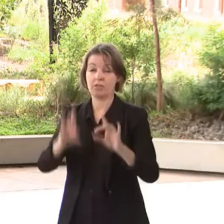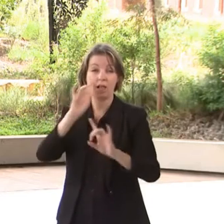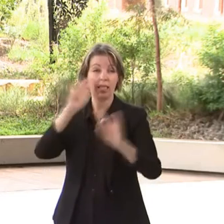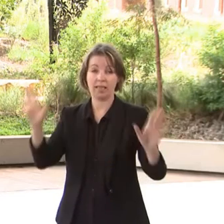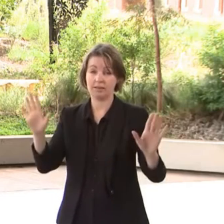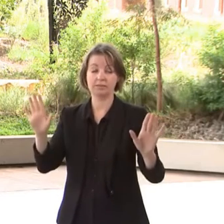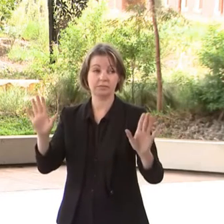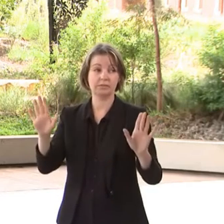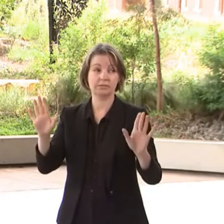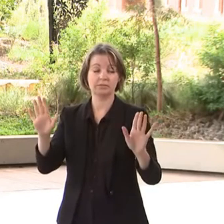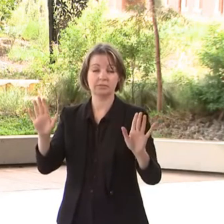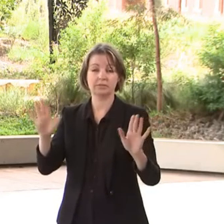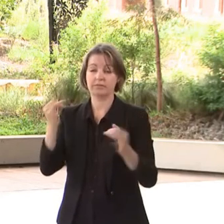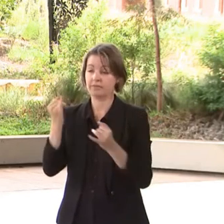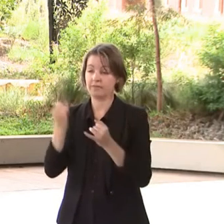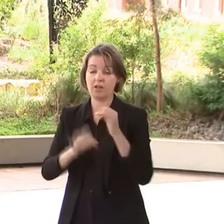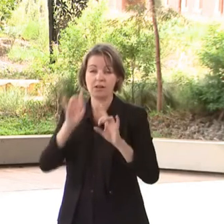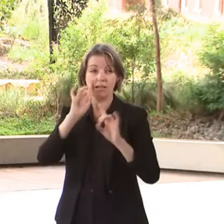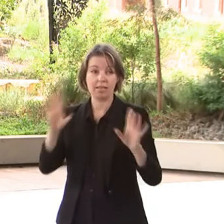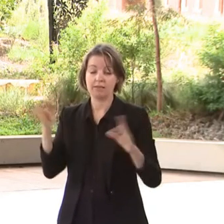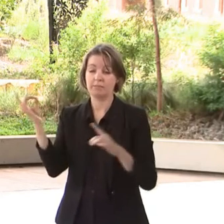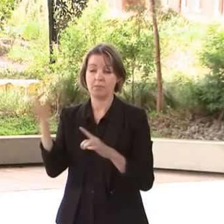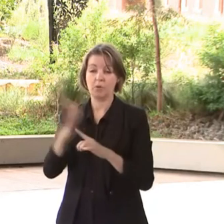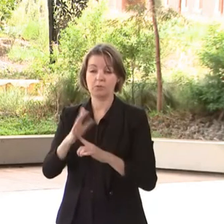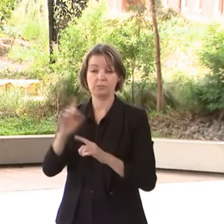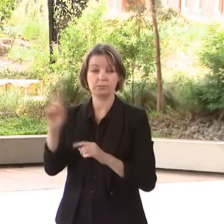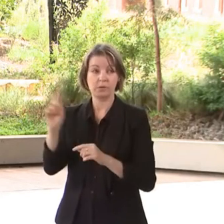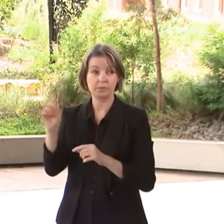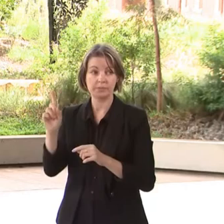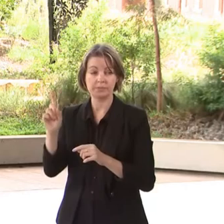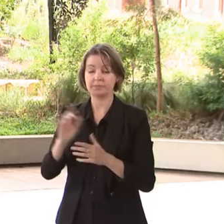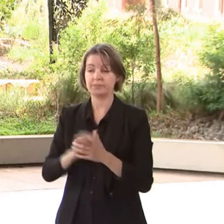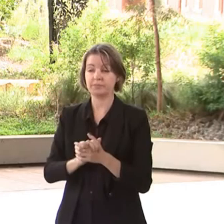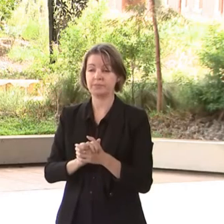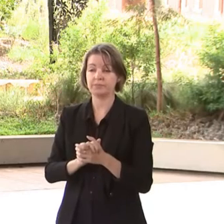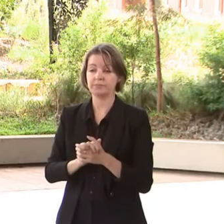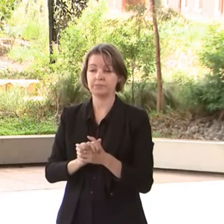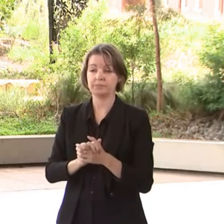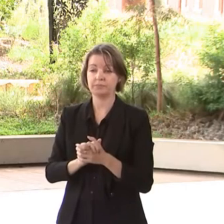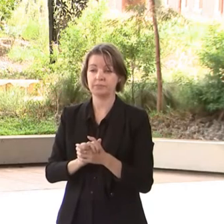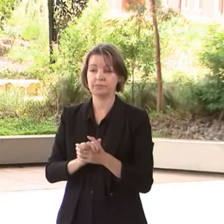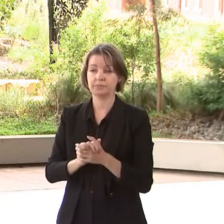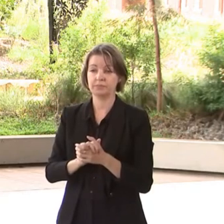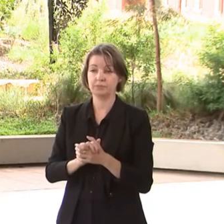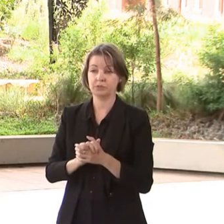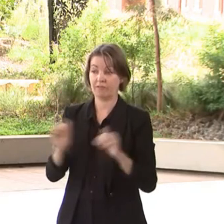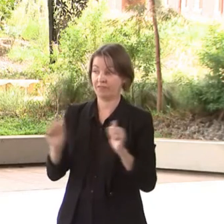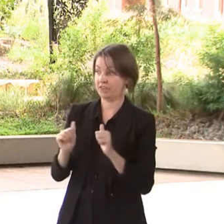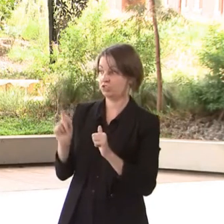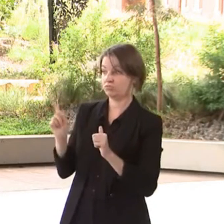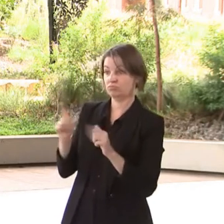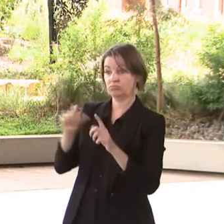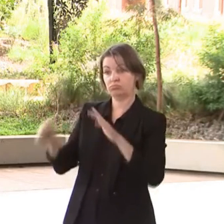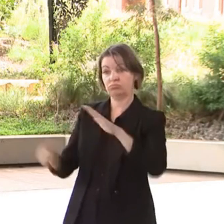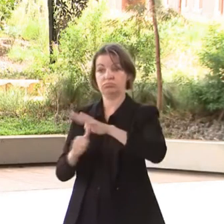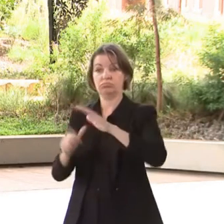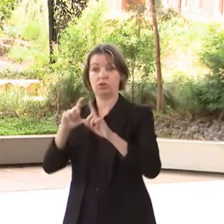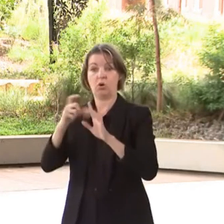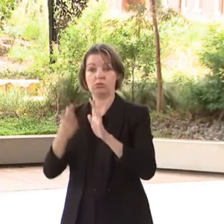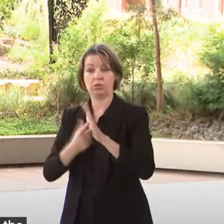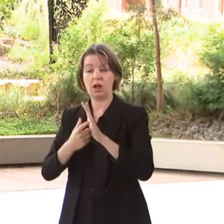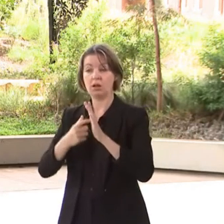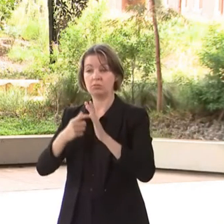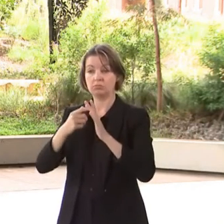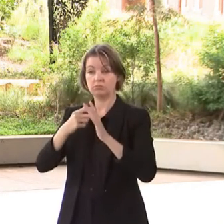clearer today, could not have been clearer from the information provided by Dr. Chant, the